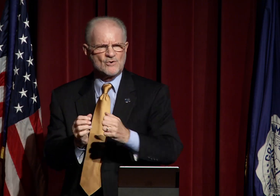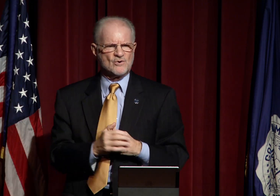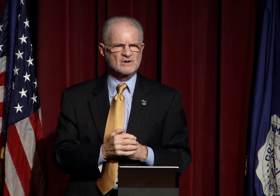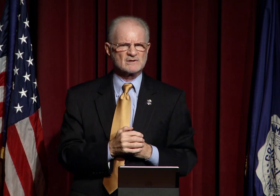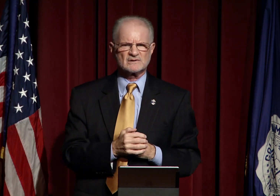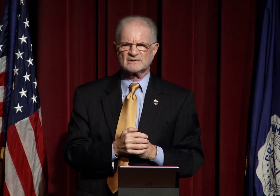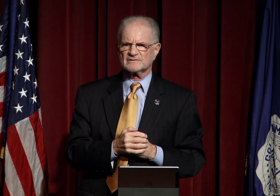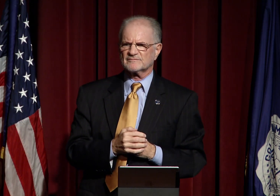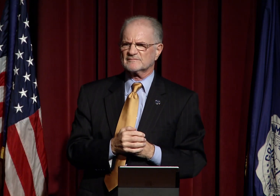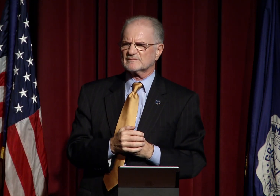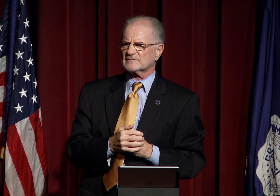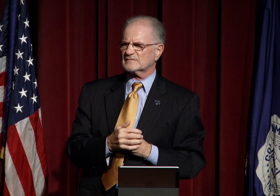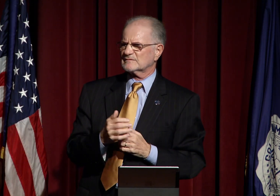see how we can support them.